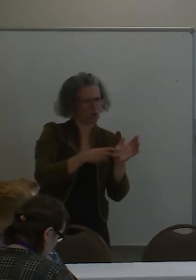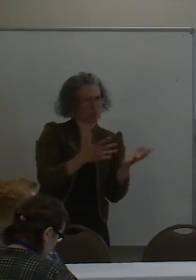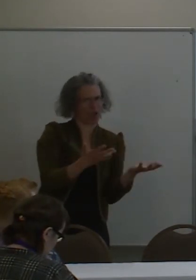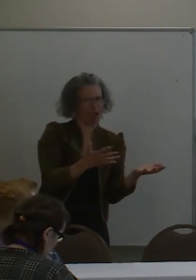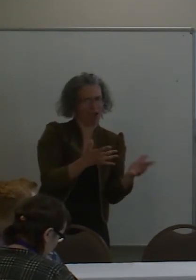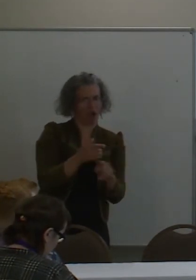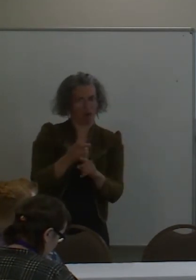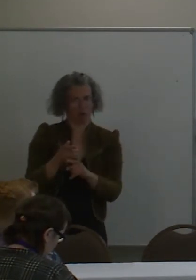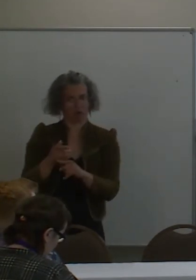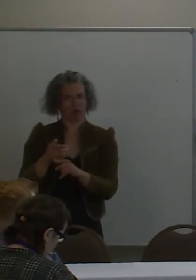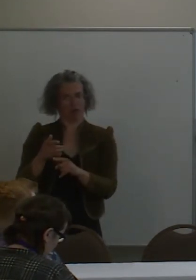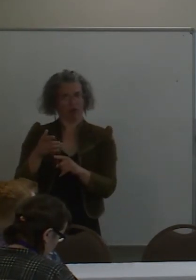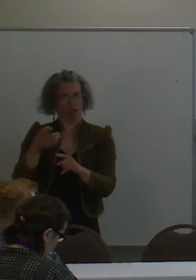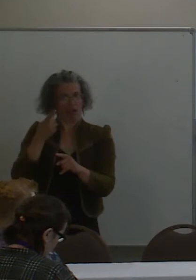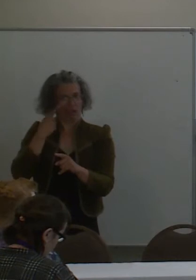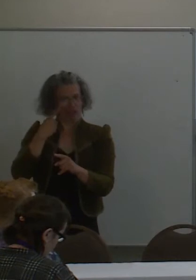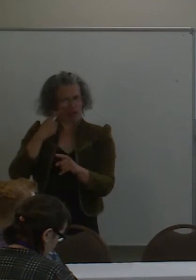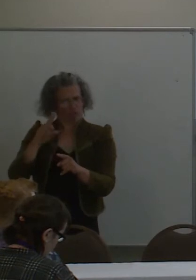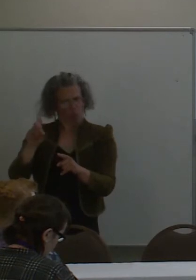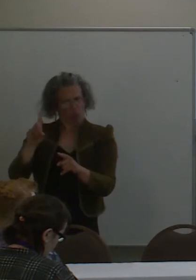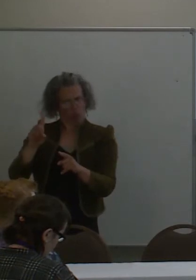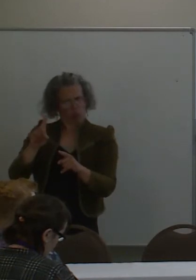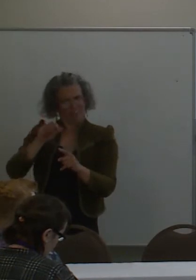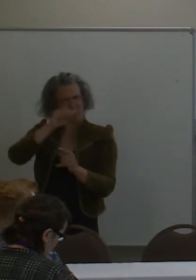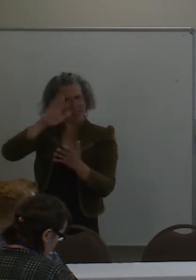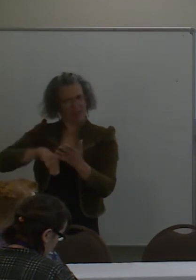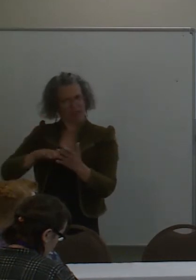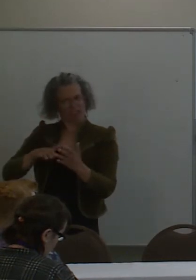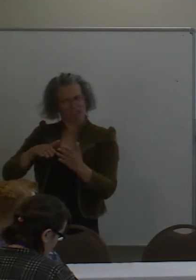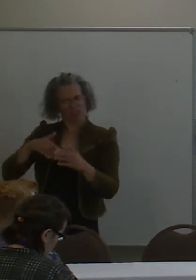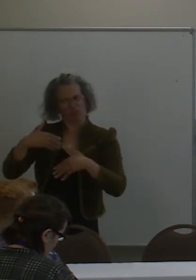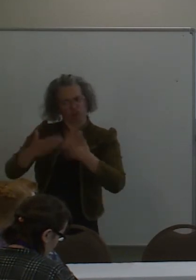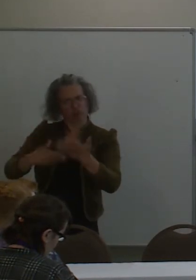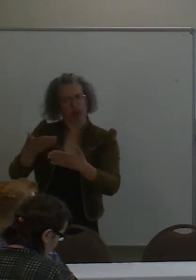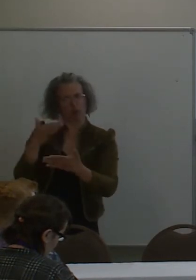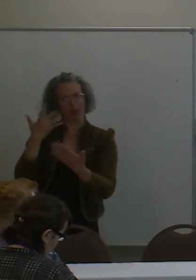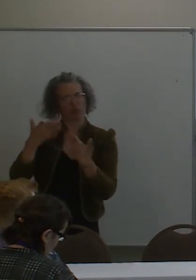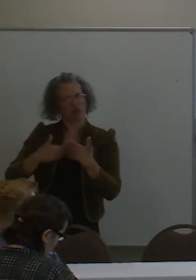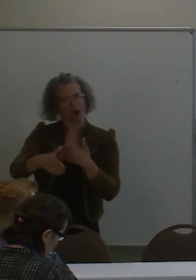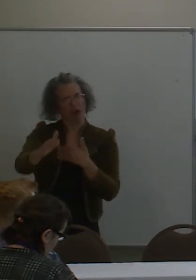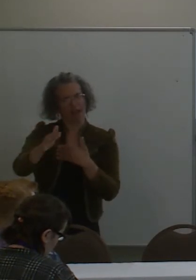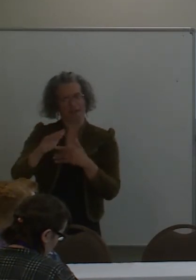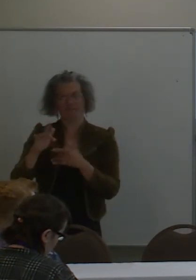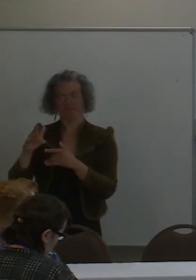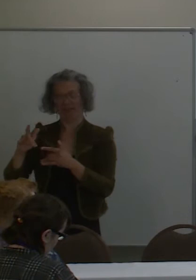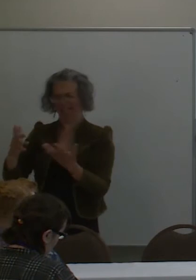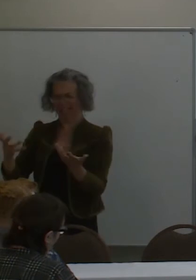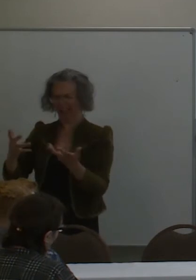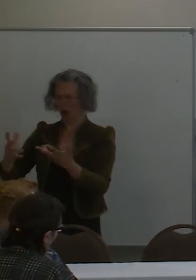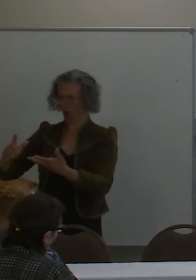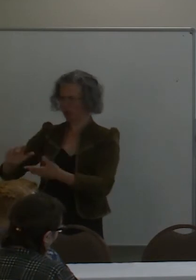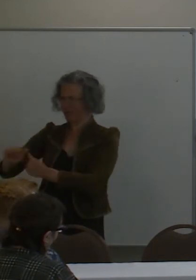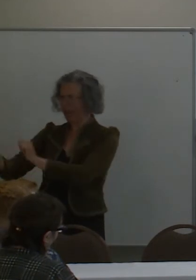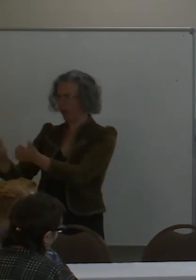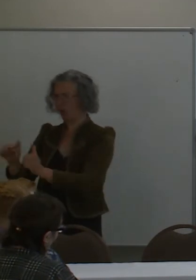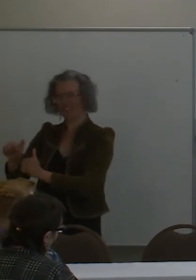explore the interwoven ongoing journeys and experiences that come together to make up the fabric of the city, and then to focus on